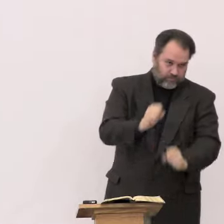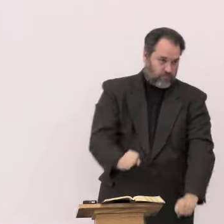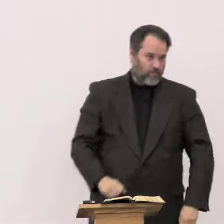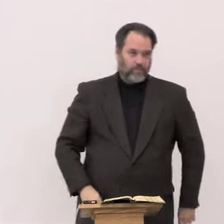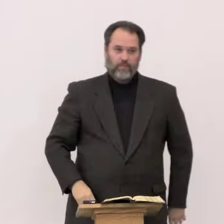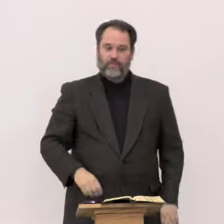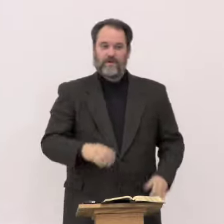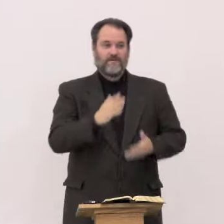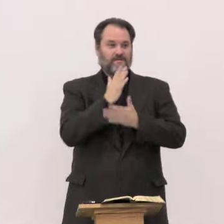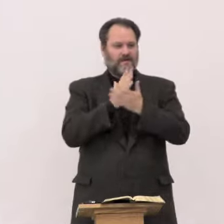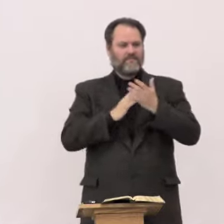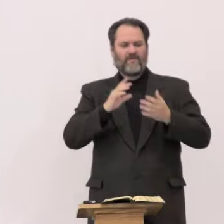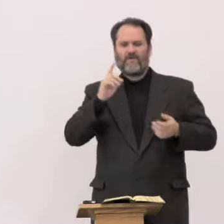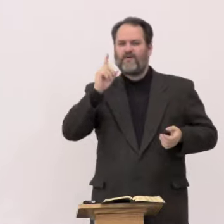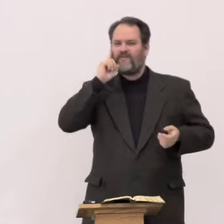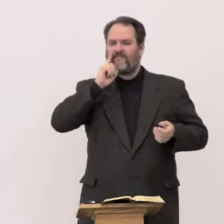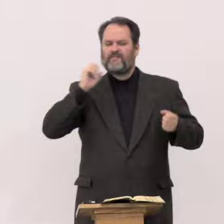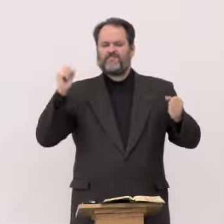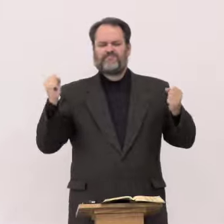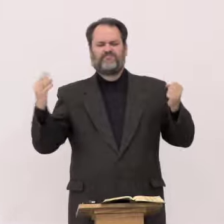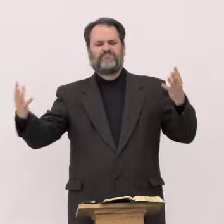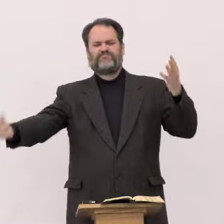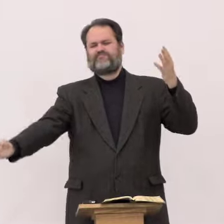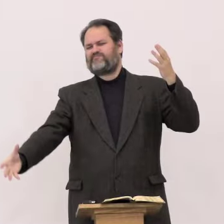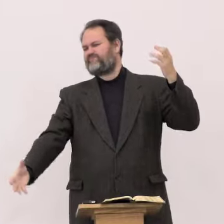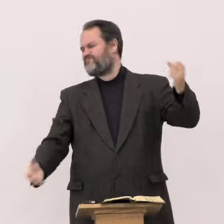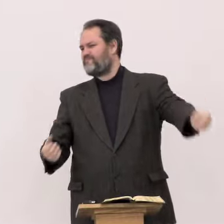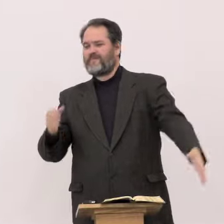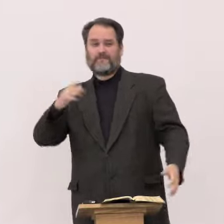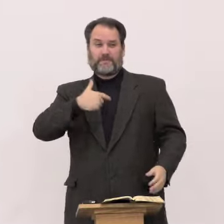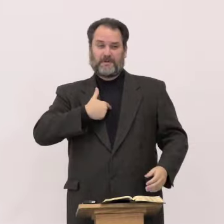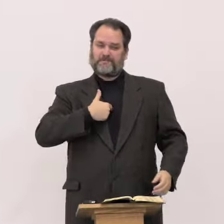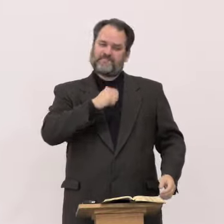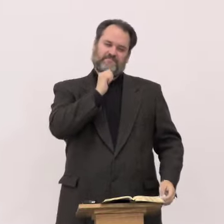are really skilled with ASL, and it's really good.